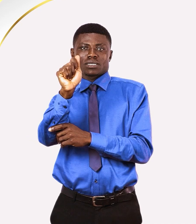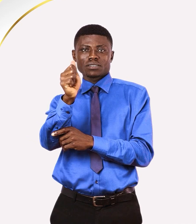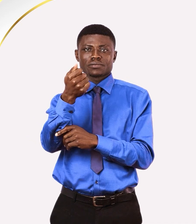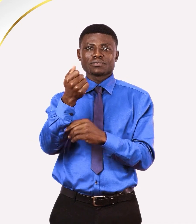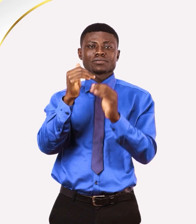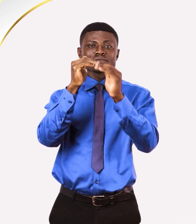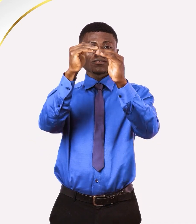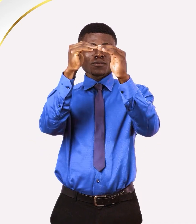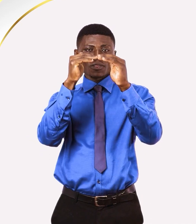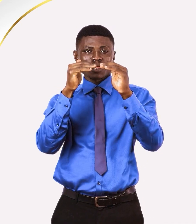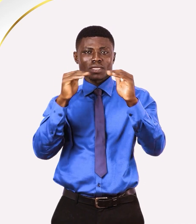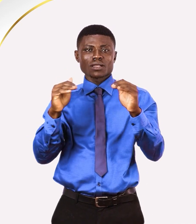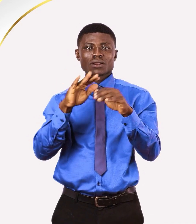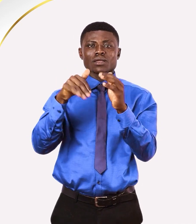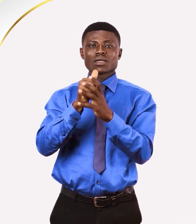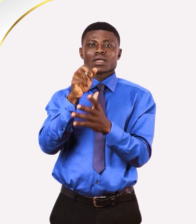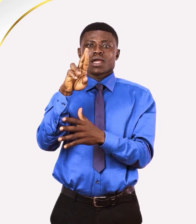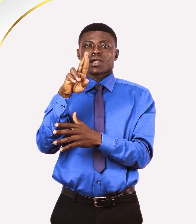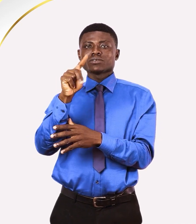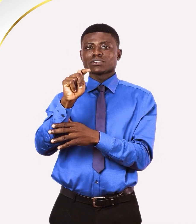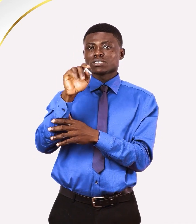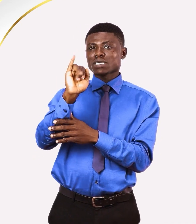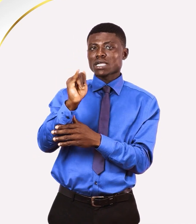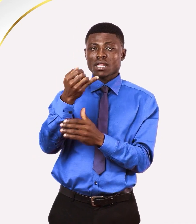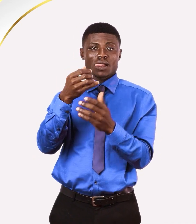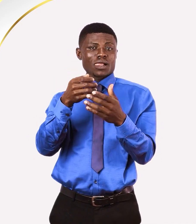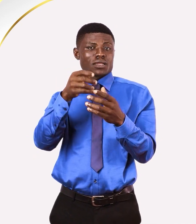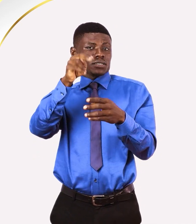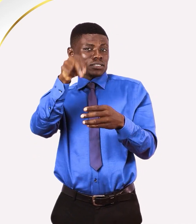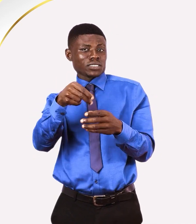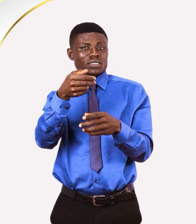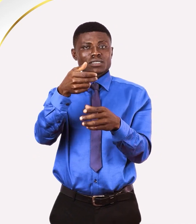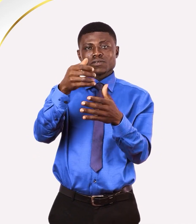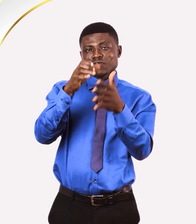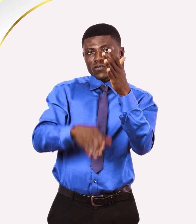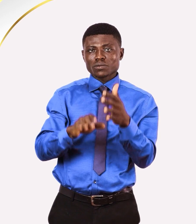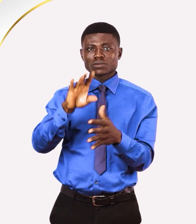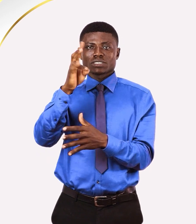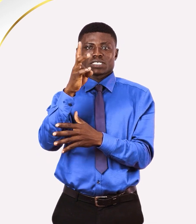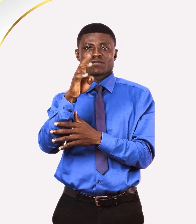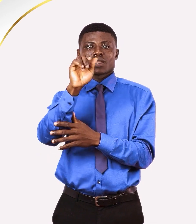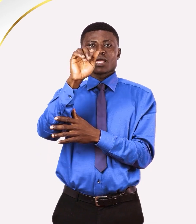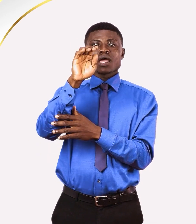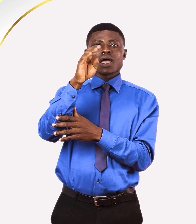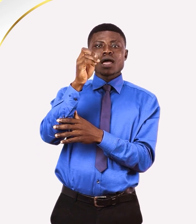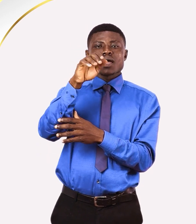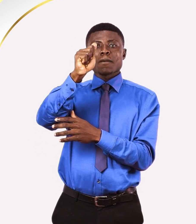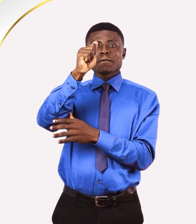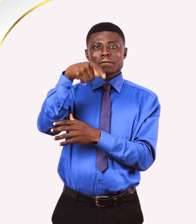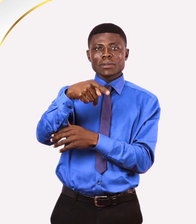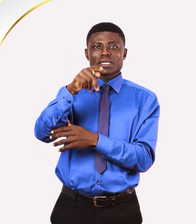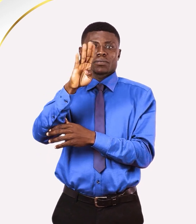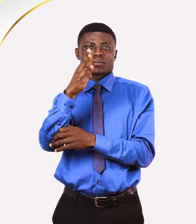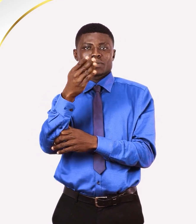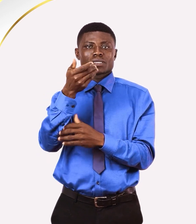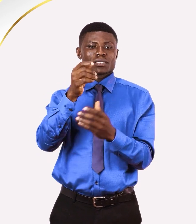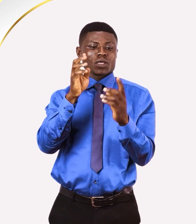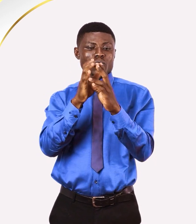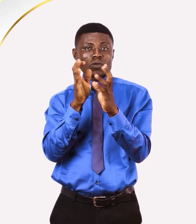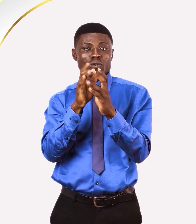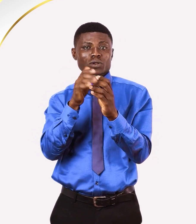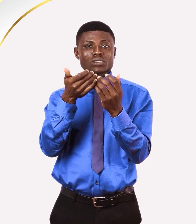A. Standard RTI request form. 7. Appendix B. Contact details of